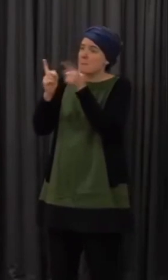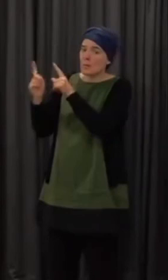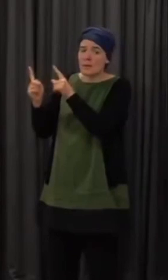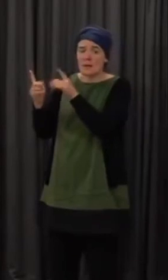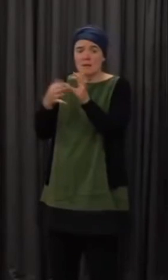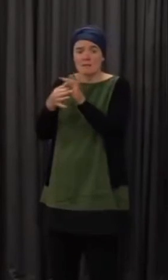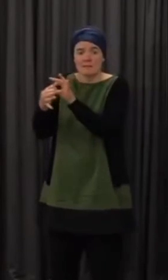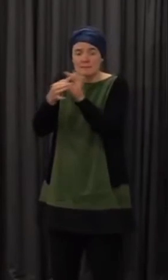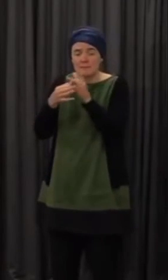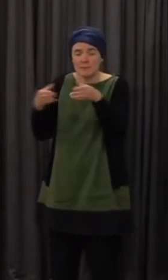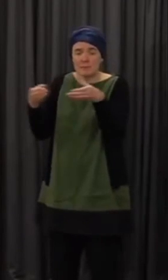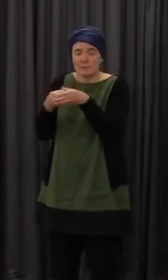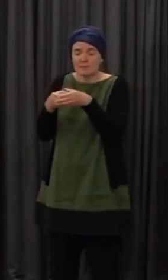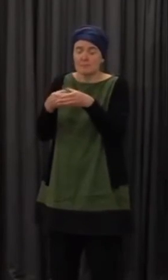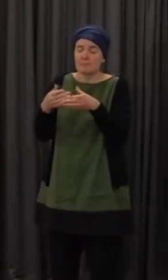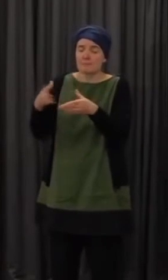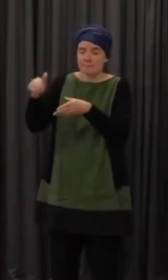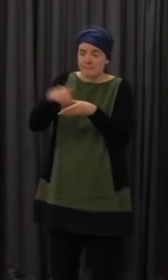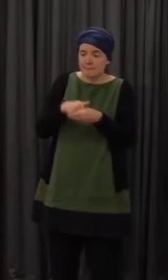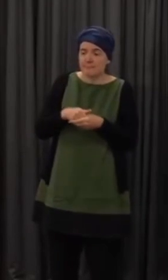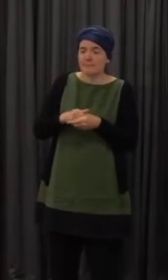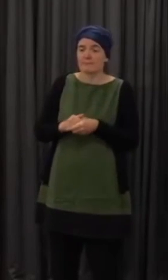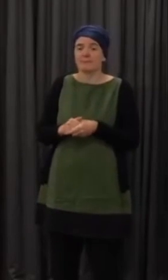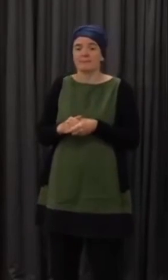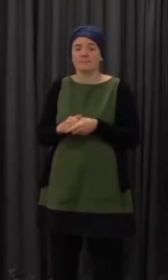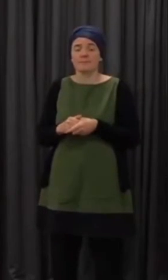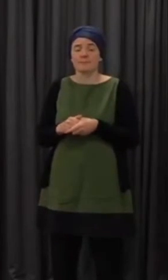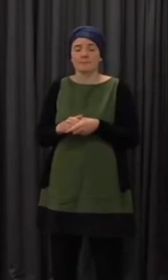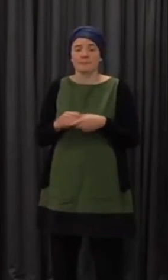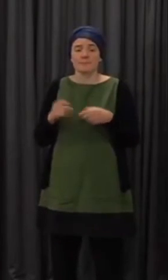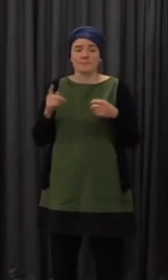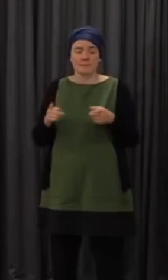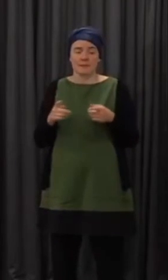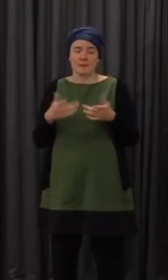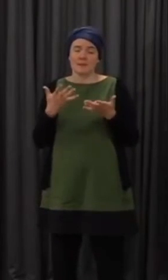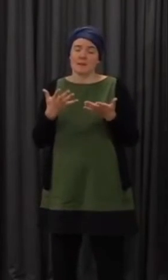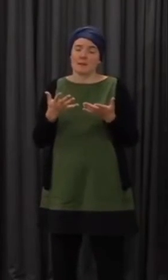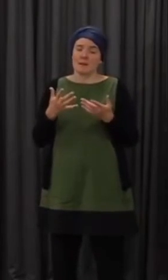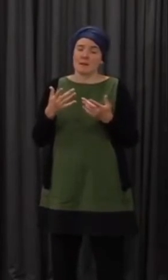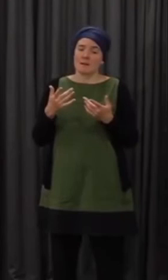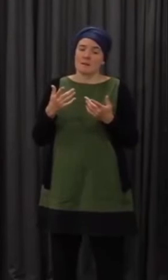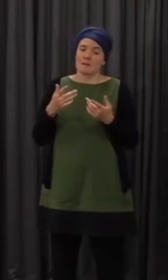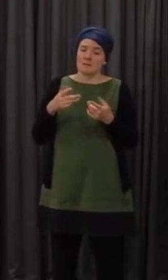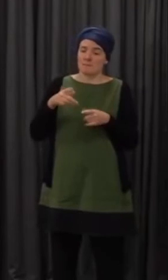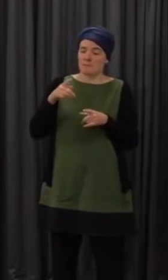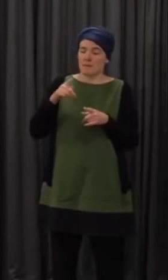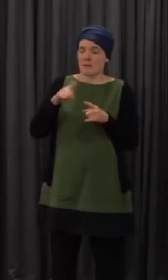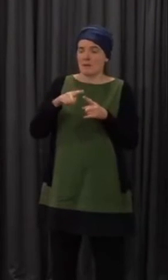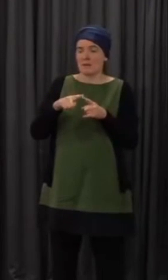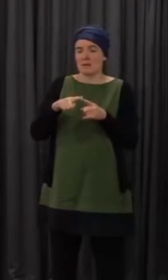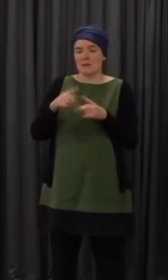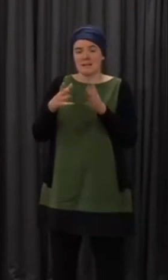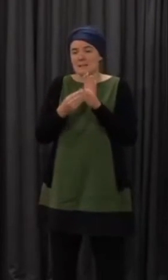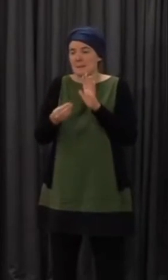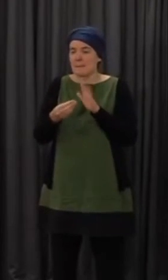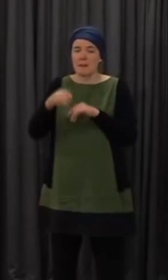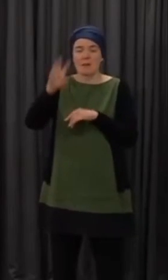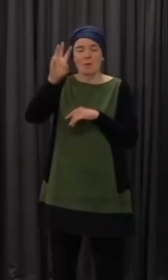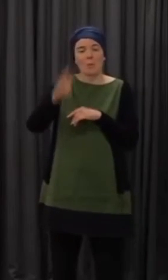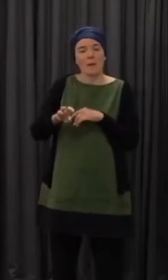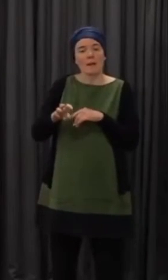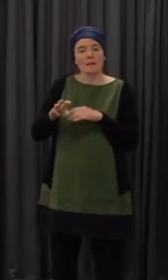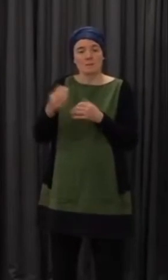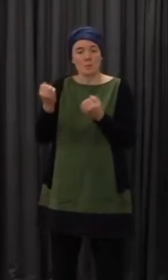good help, for example, from organisations like the Wales Automotive Forum. And that is